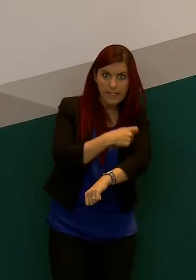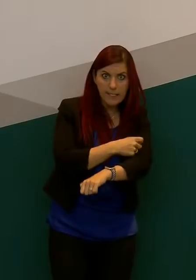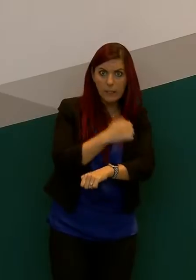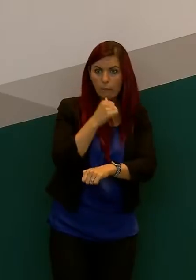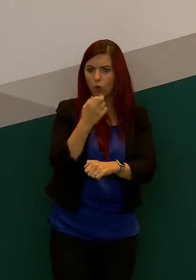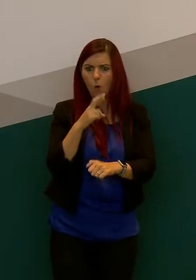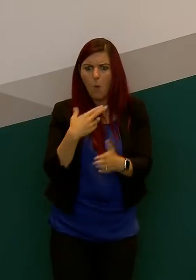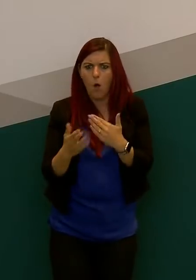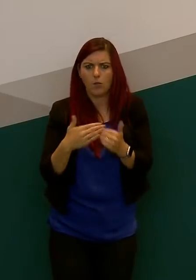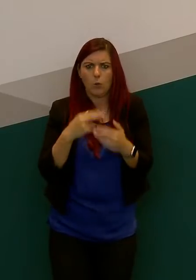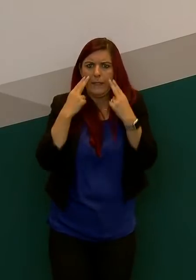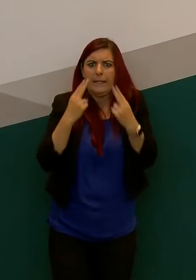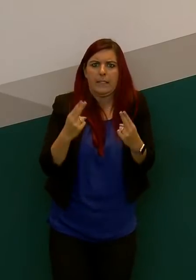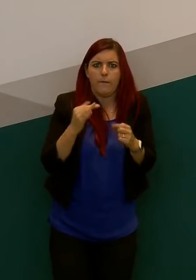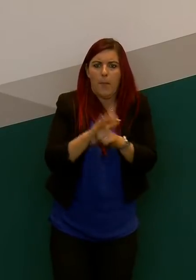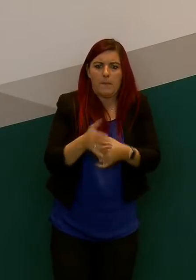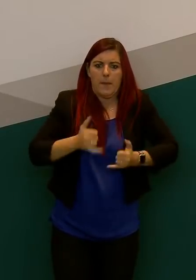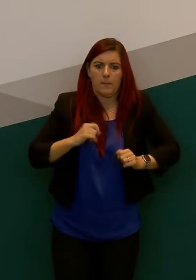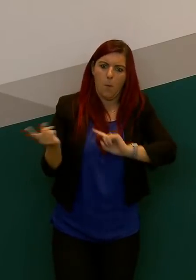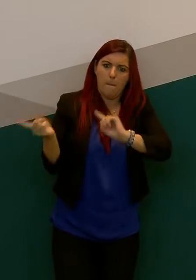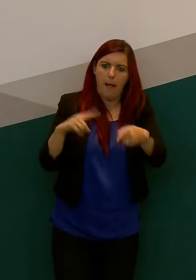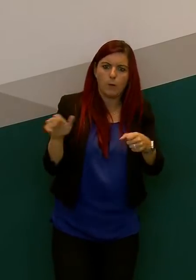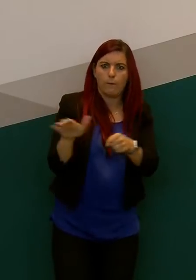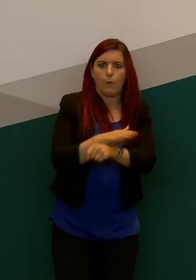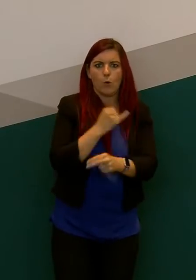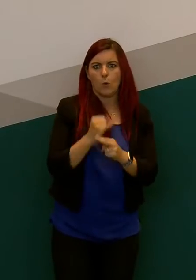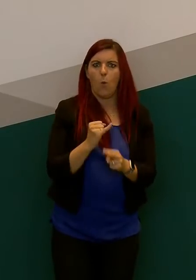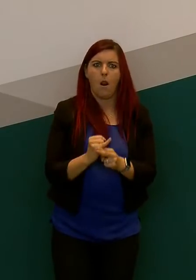school in a full capacity?